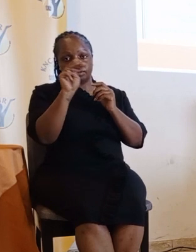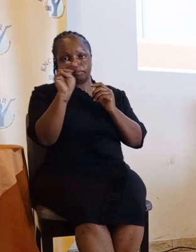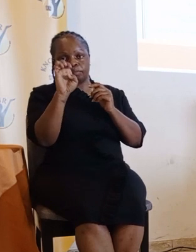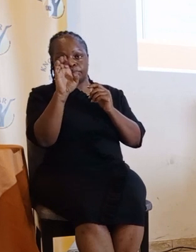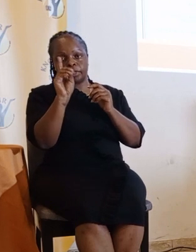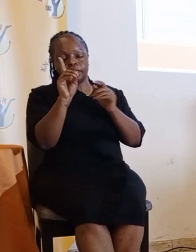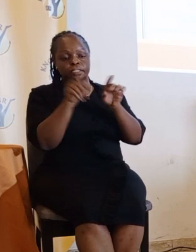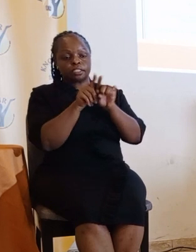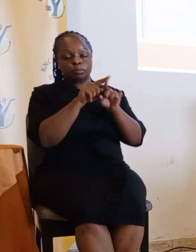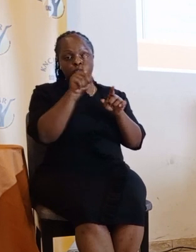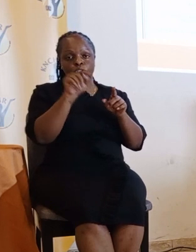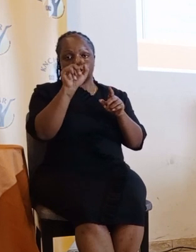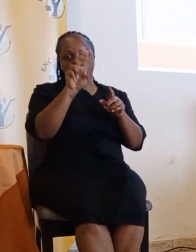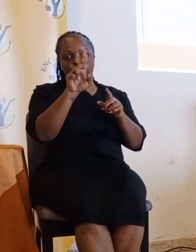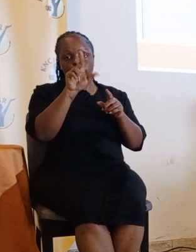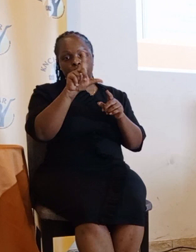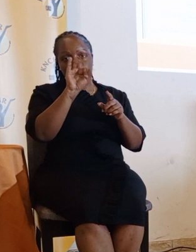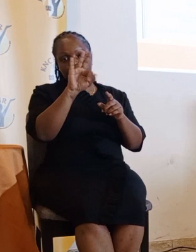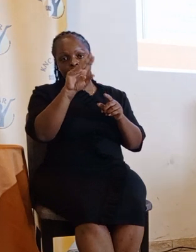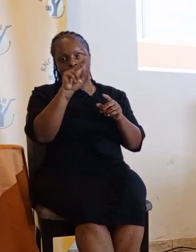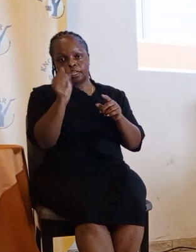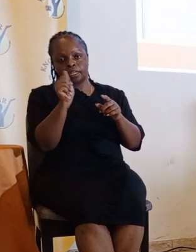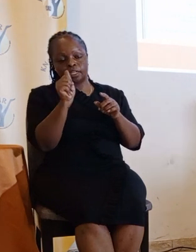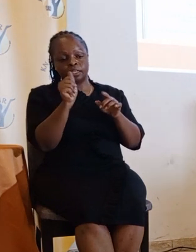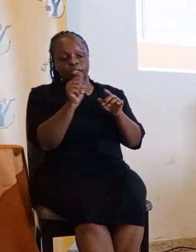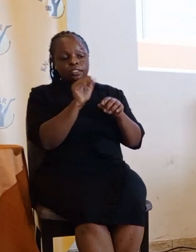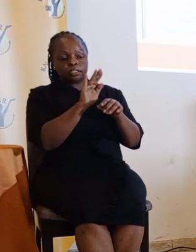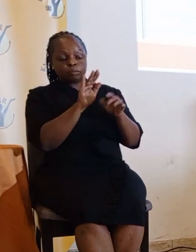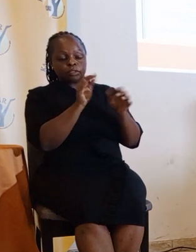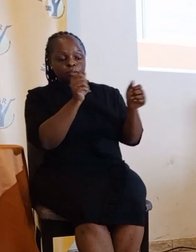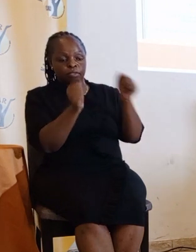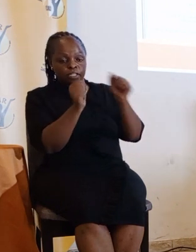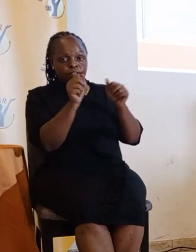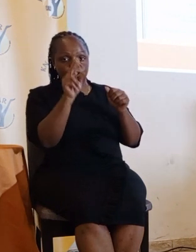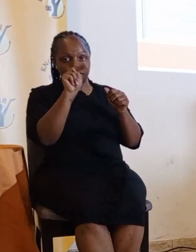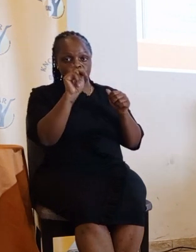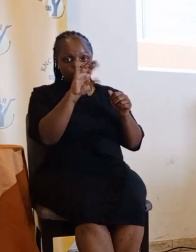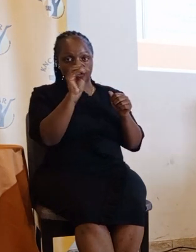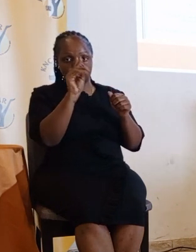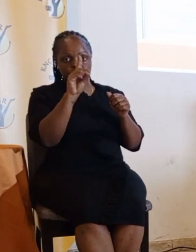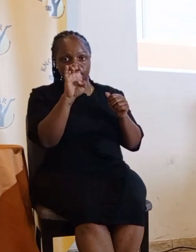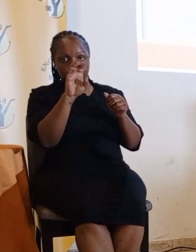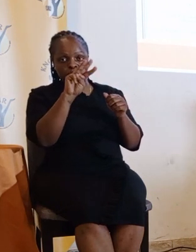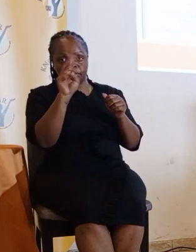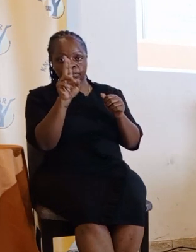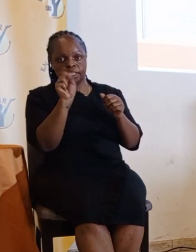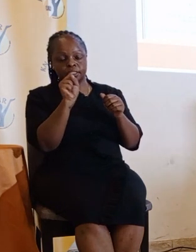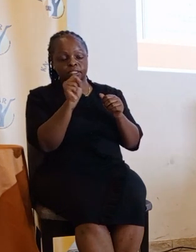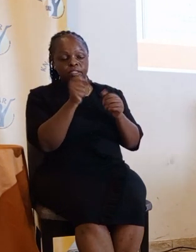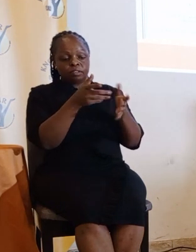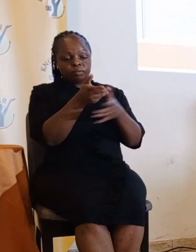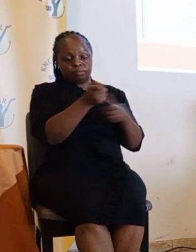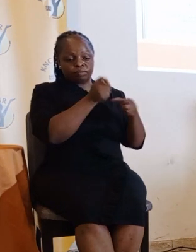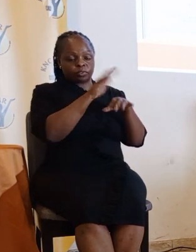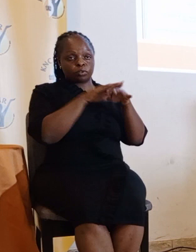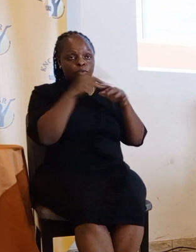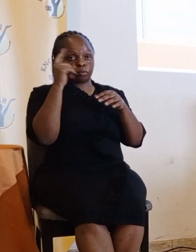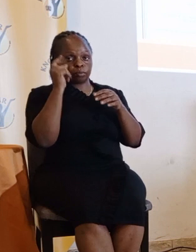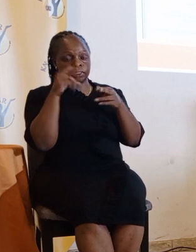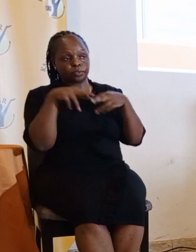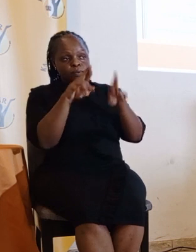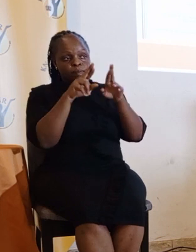Kidwai and Zulfikar Ahmed Khan, and their driver Nicodemus Mwanya, were reportedly abducted on Mombasa